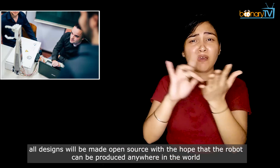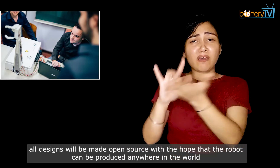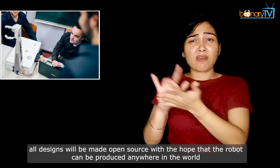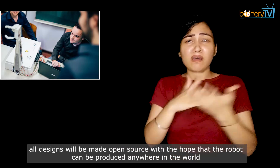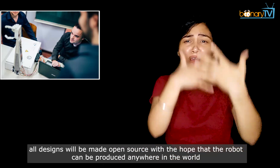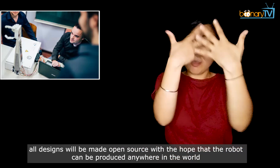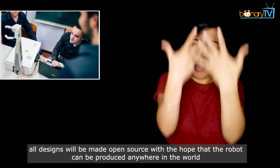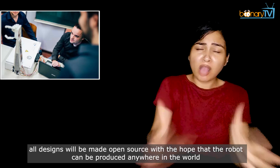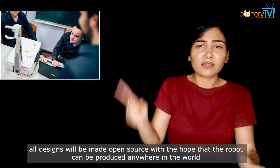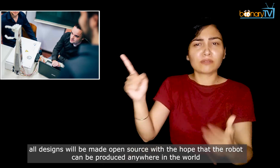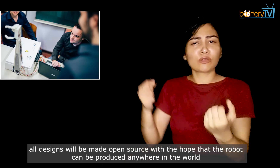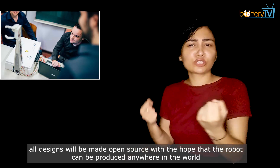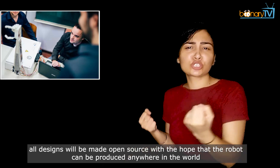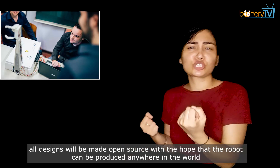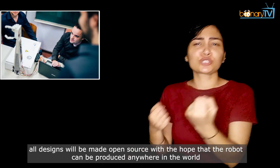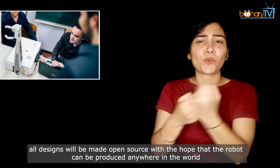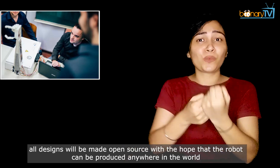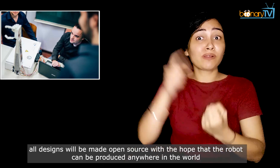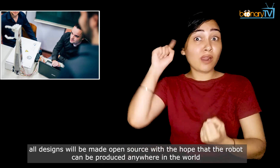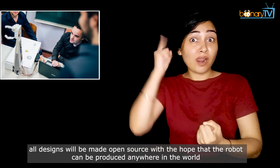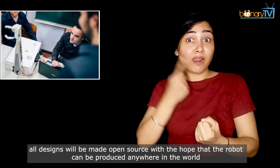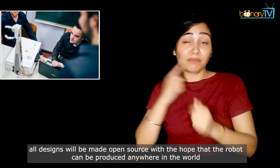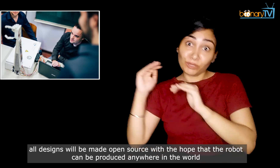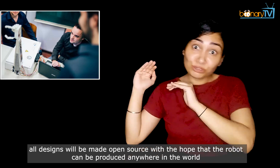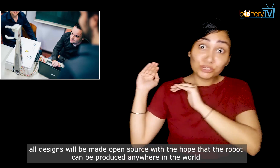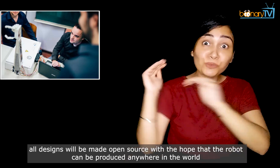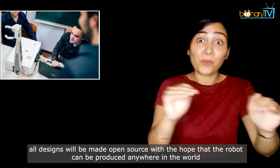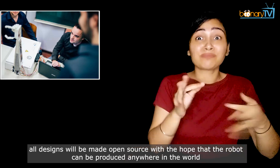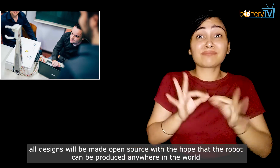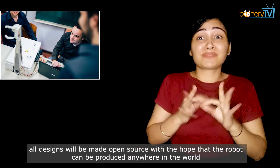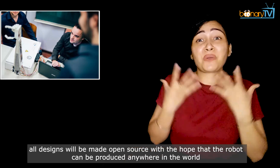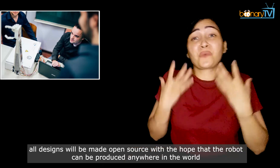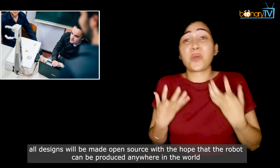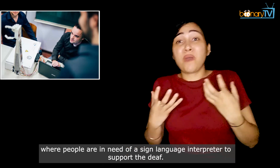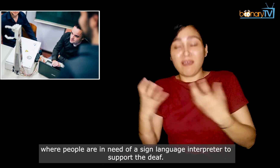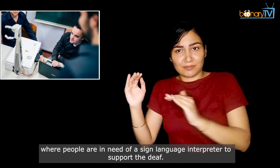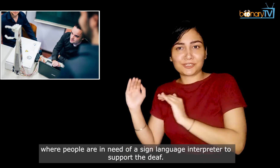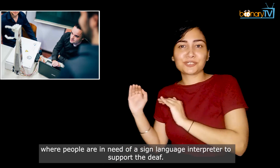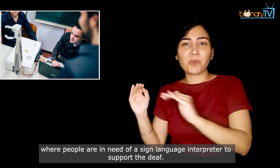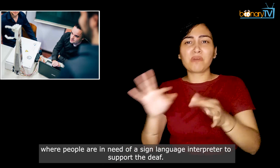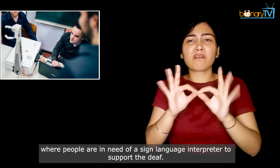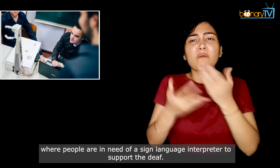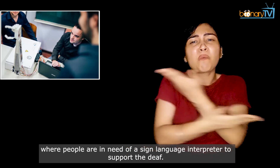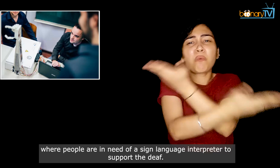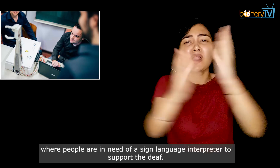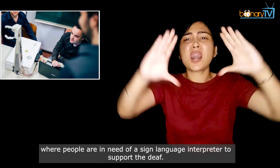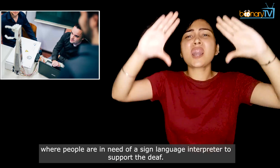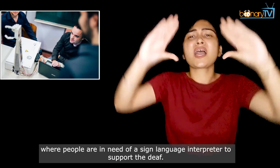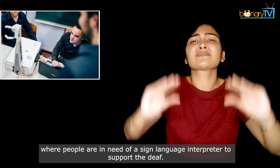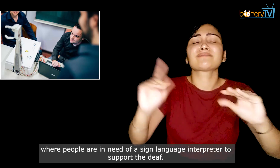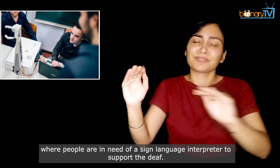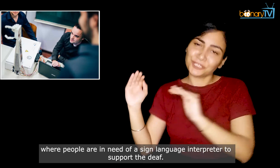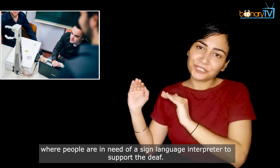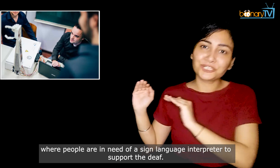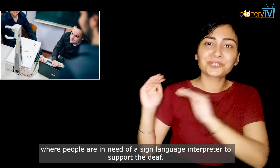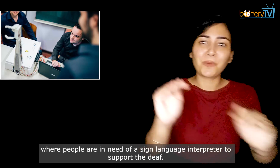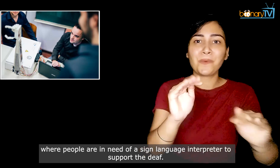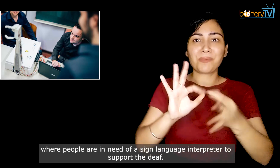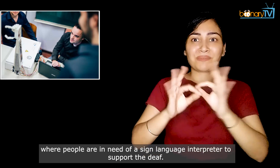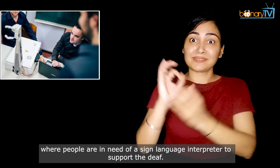source with the hope that the robot can be produced anywhere in the world where people are in need of a sign language interpreter to